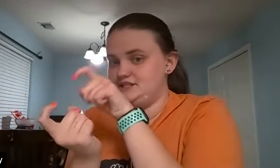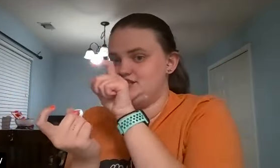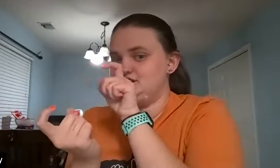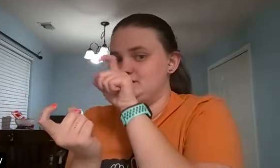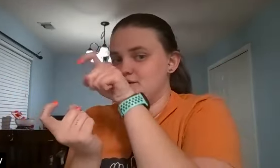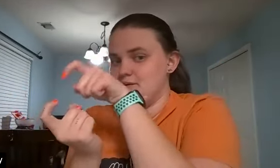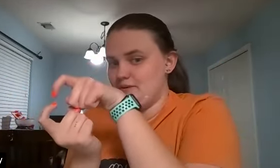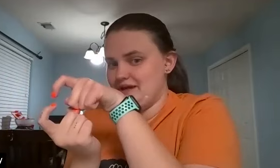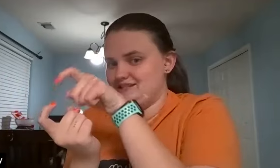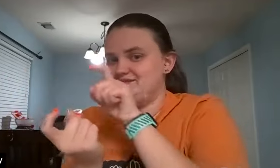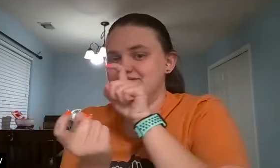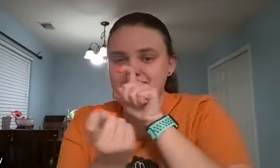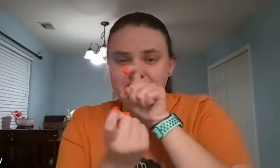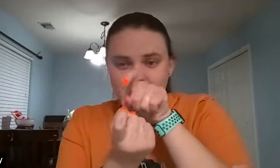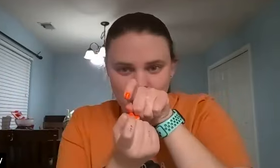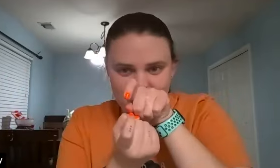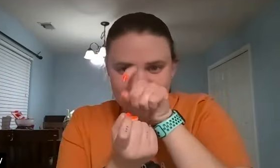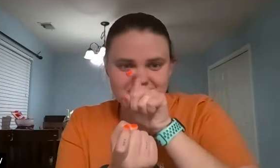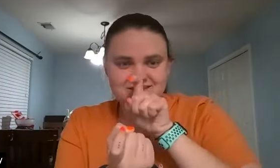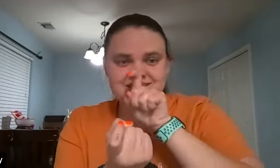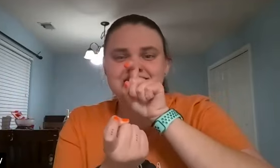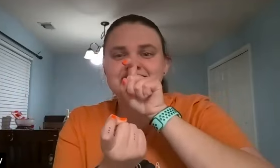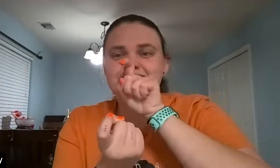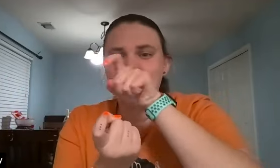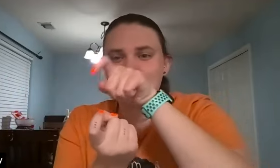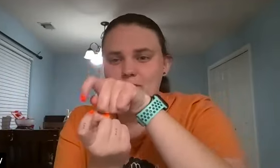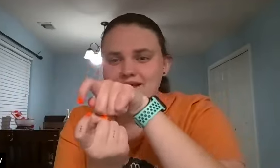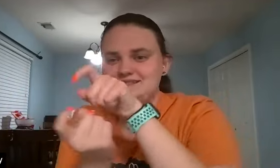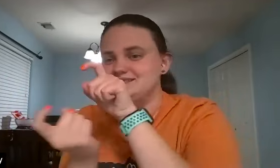Witch. Witch. Witch. Witch.